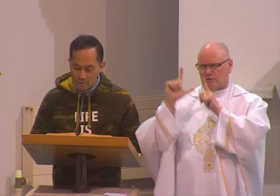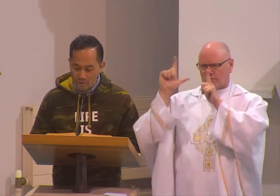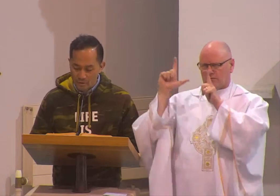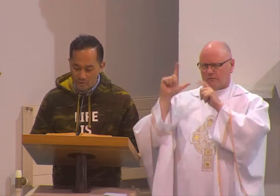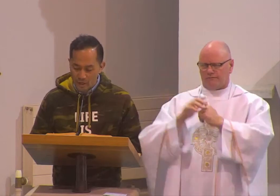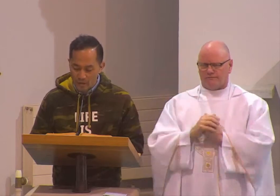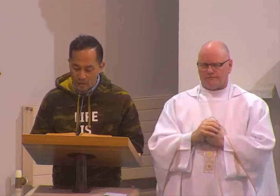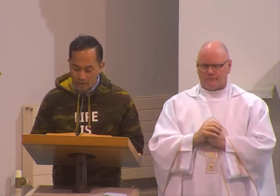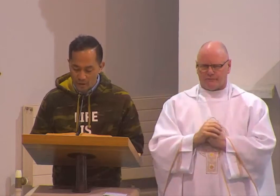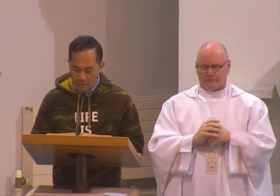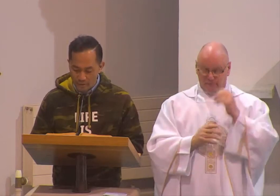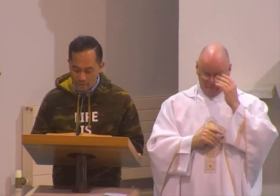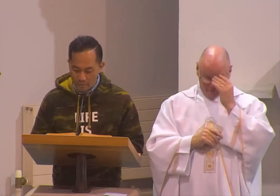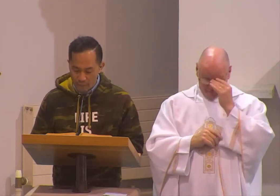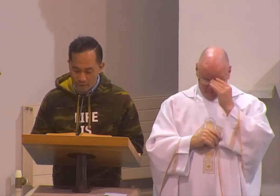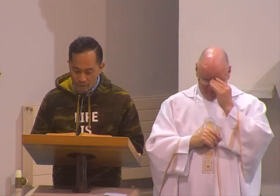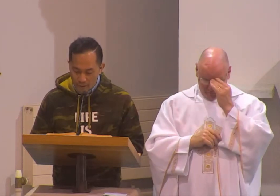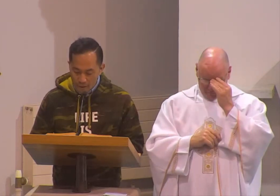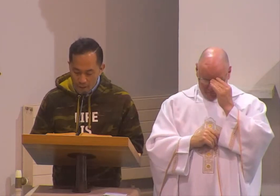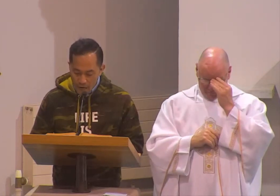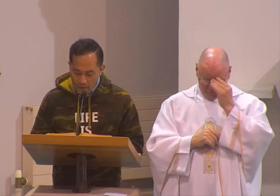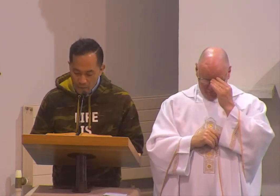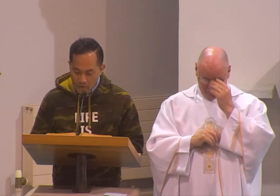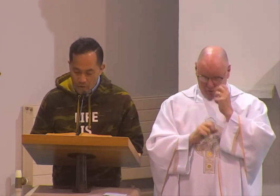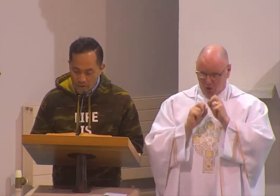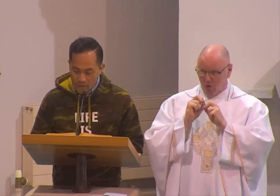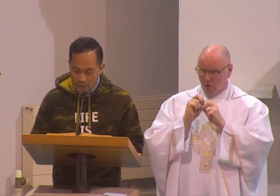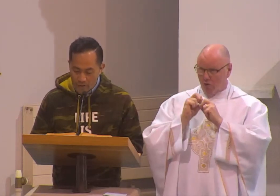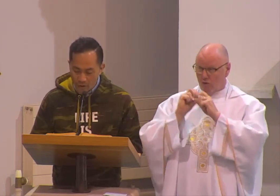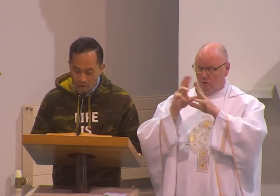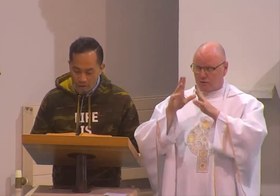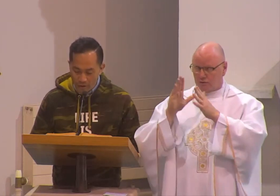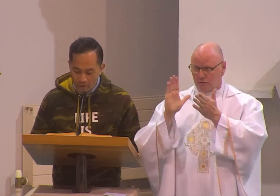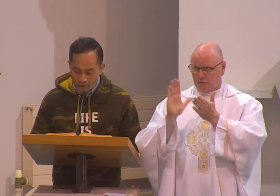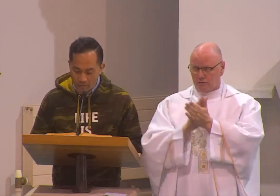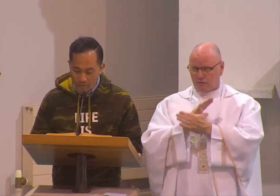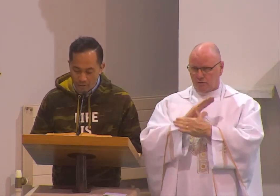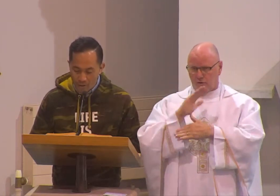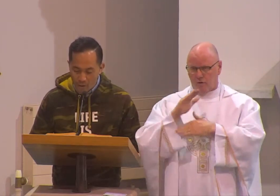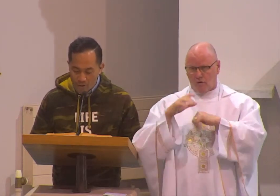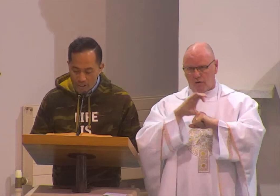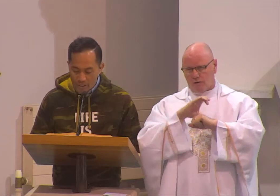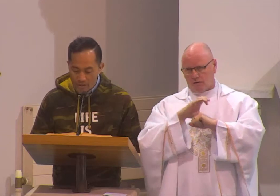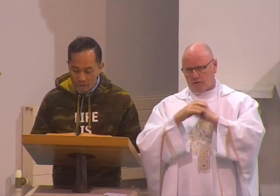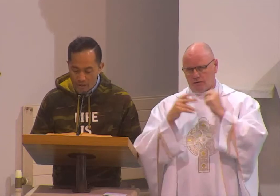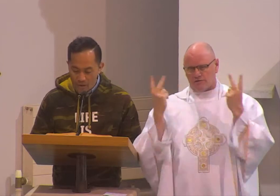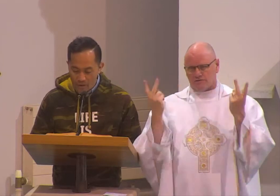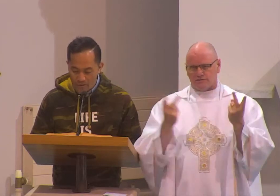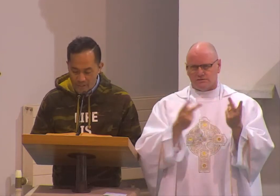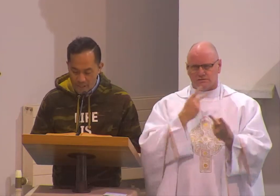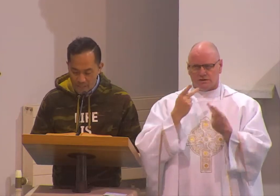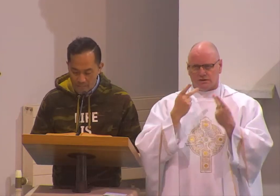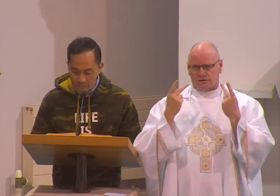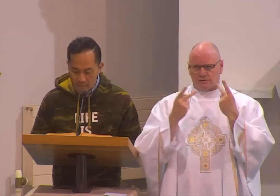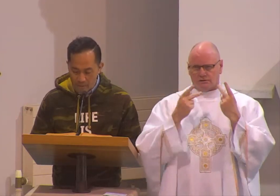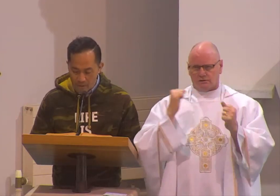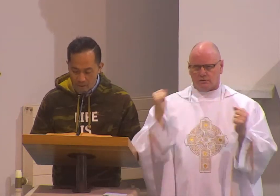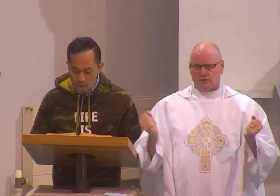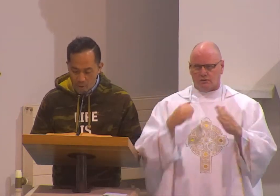To God all the earth. Cry out with joy to God all the earth. O sing to the glory of his name. O render